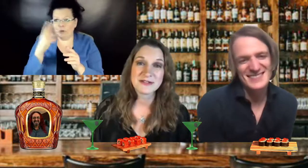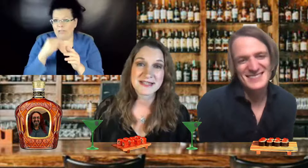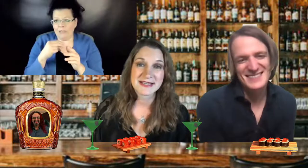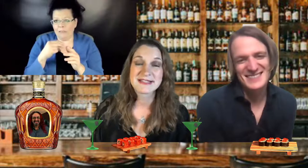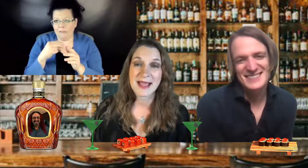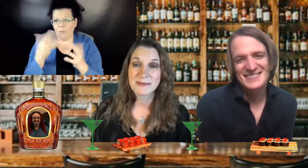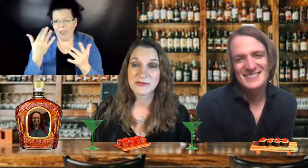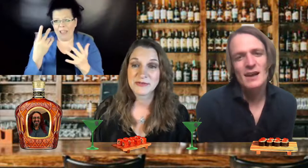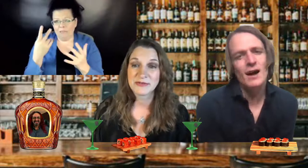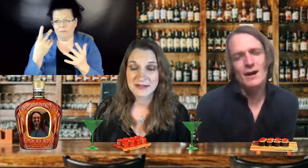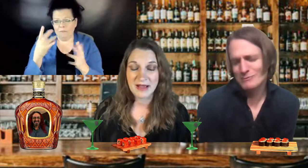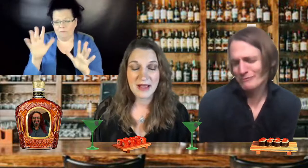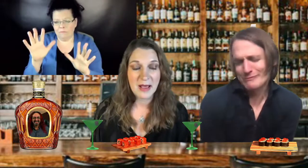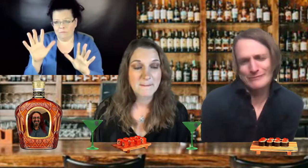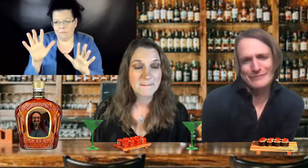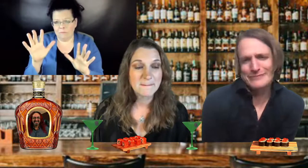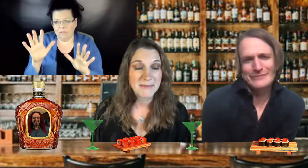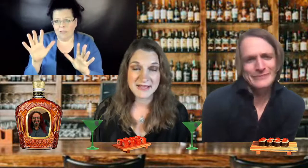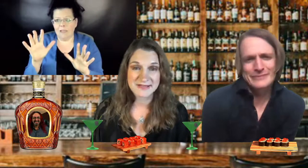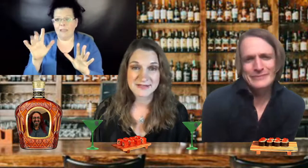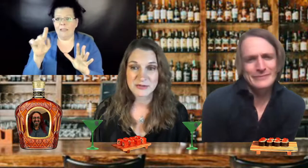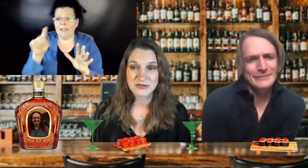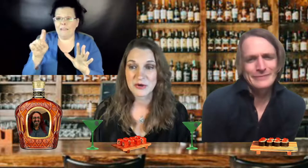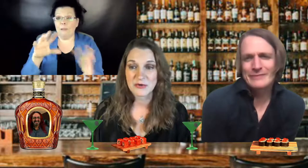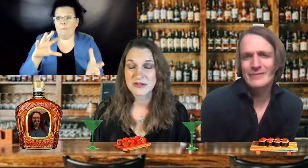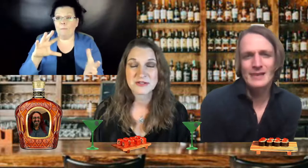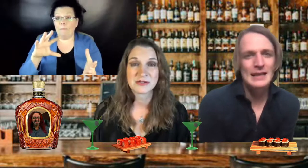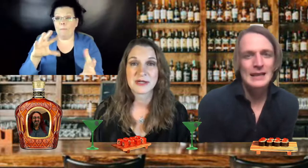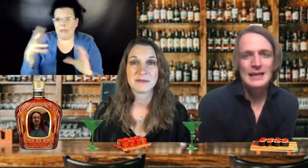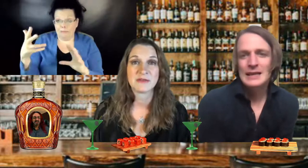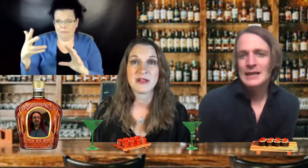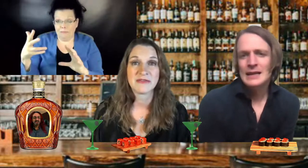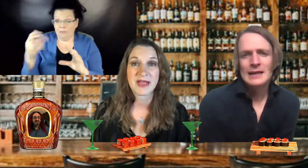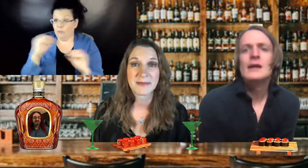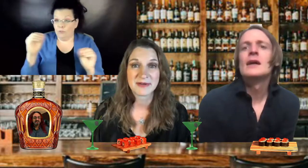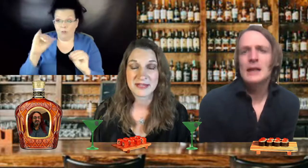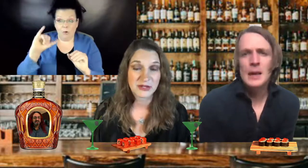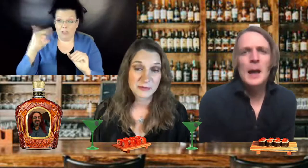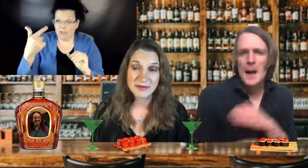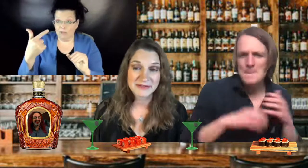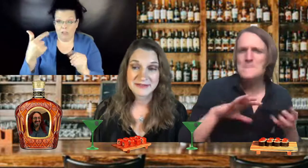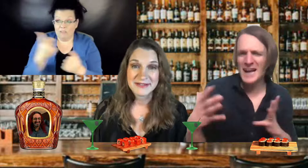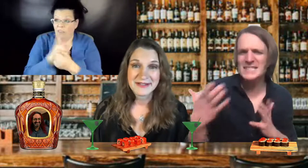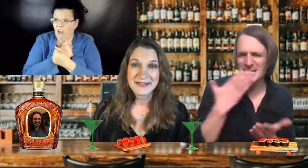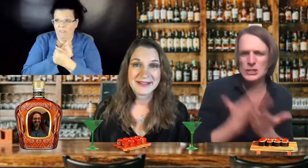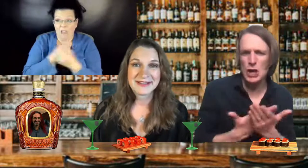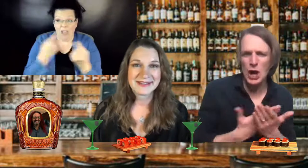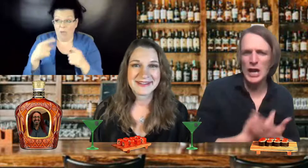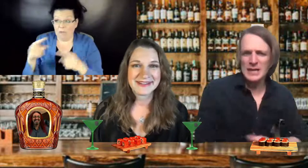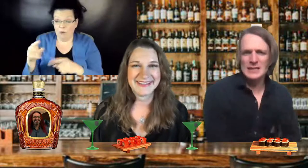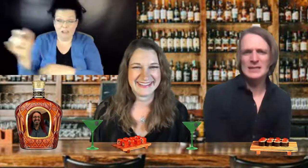Wait till you see it. It's absolutely a mess. There's no Instagram love happening here, but...